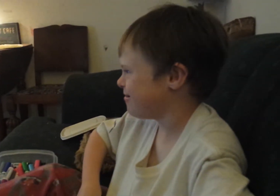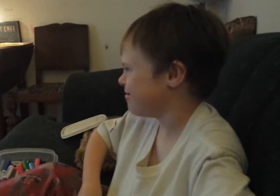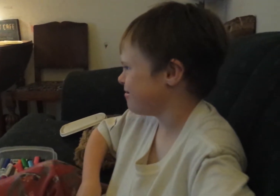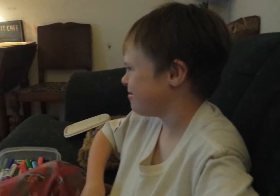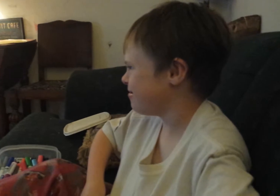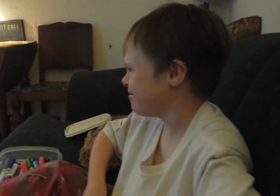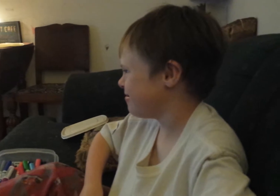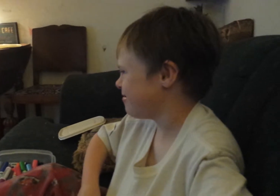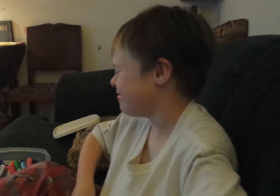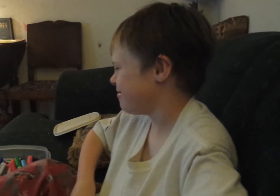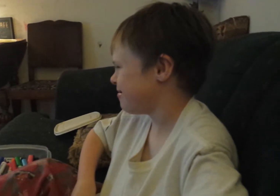White!